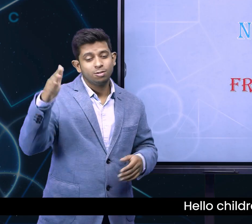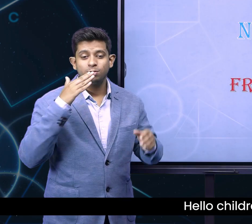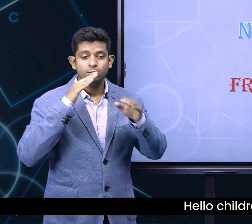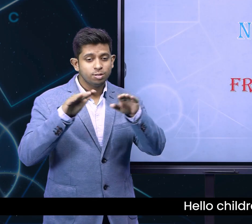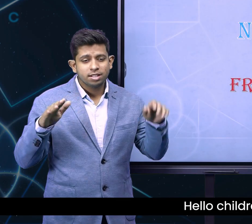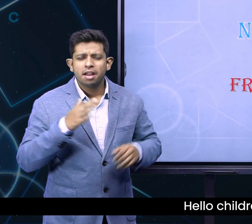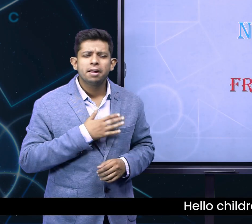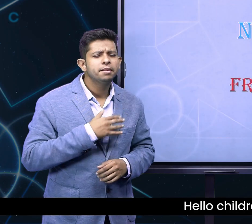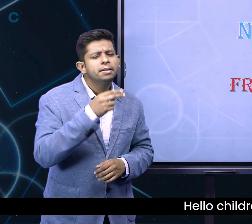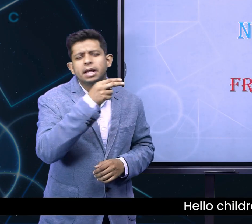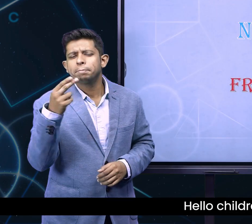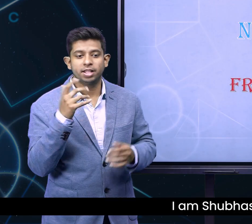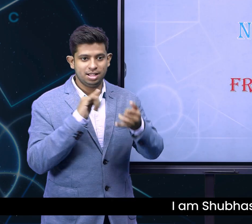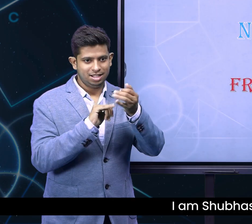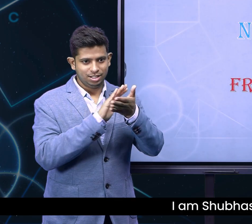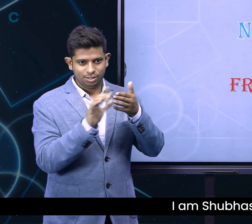Hello children, I am Shubhashish.